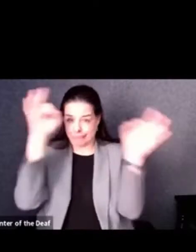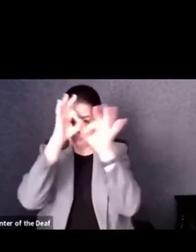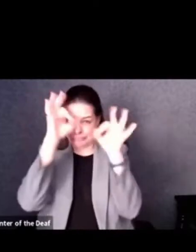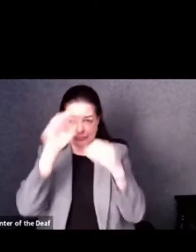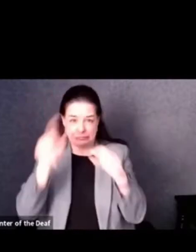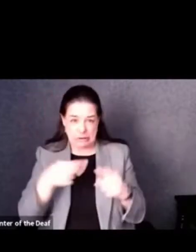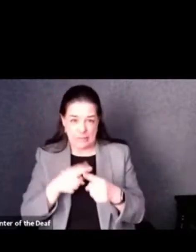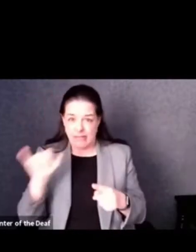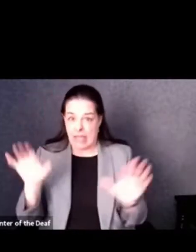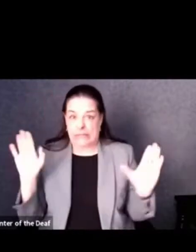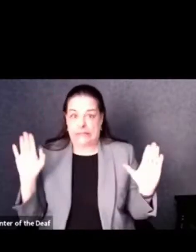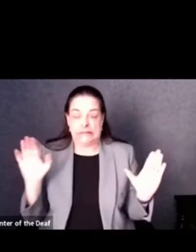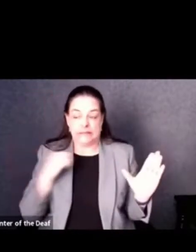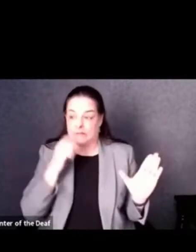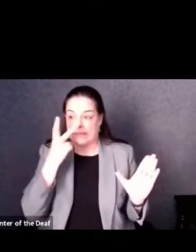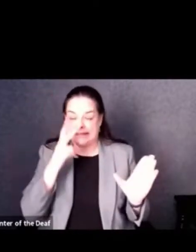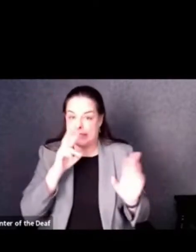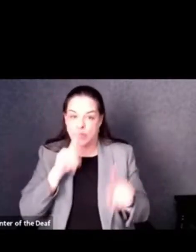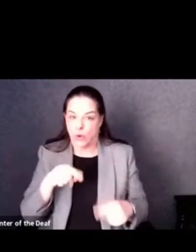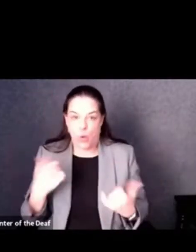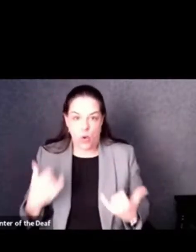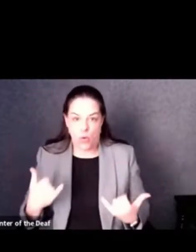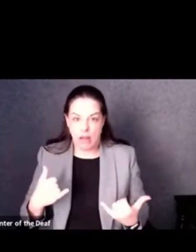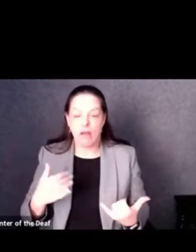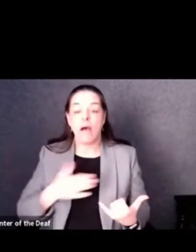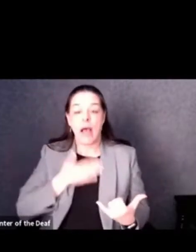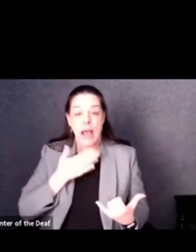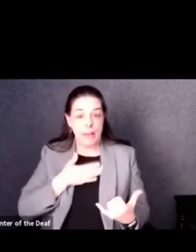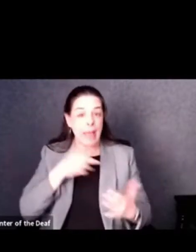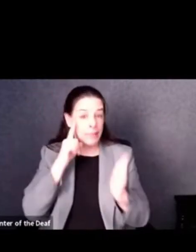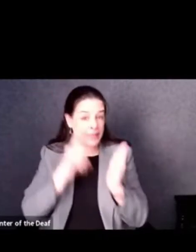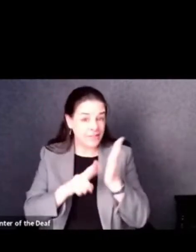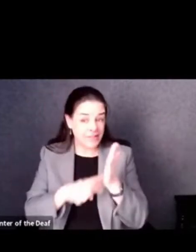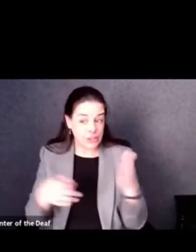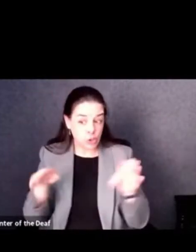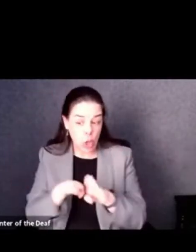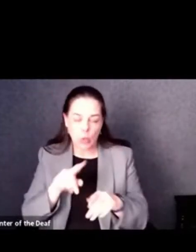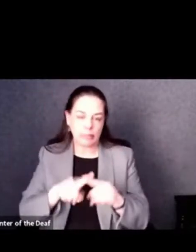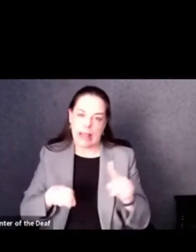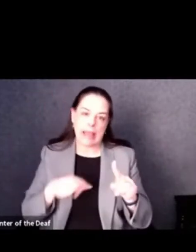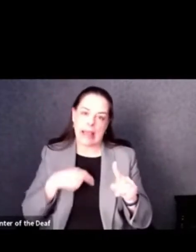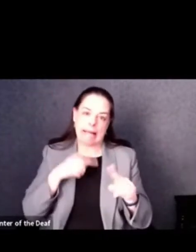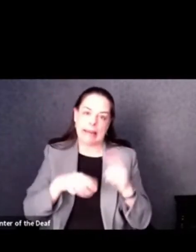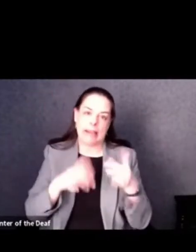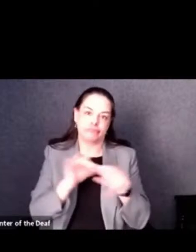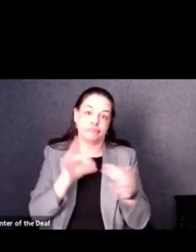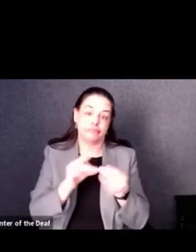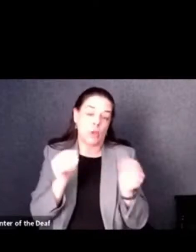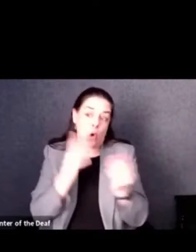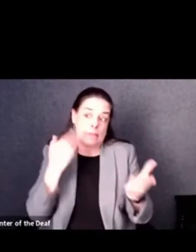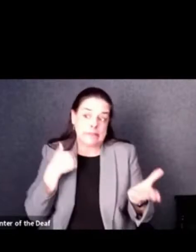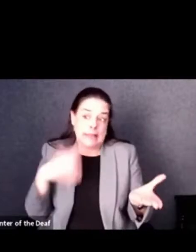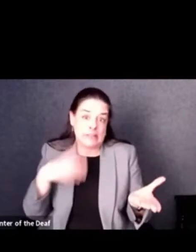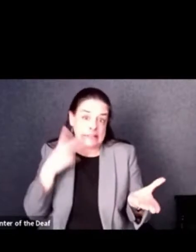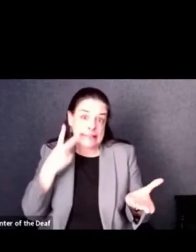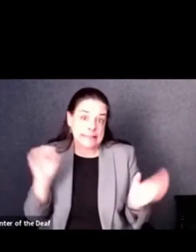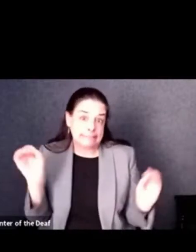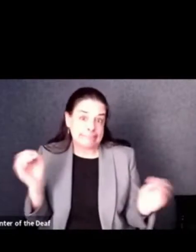Haven't seen the report at this time. I'm glad the investigation's closed, but can't comment further at this point, given that I haven't seen